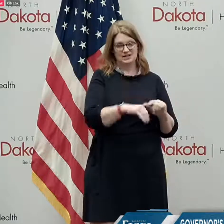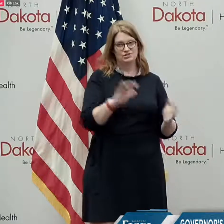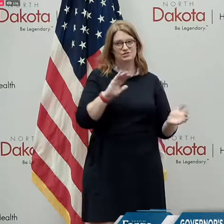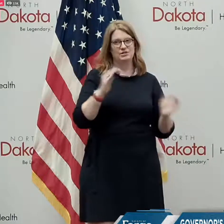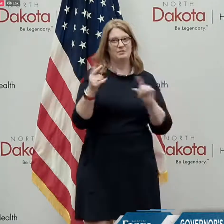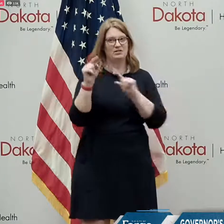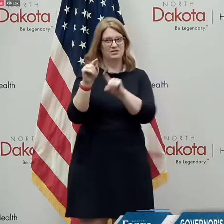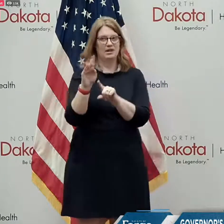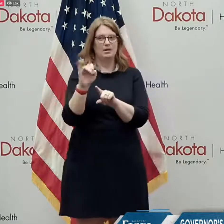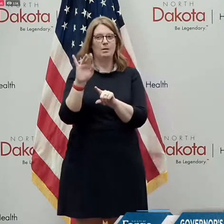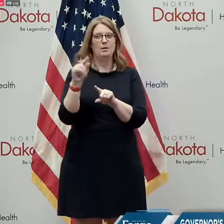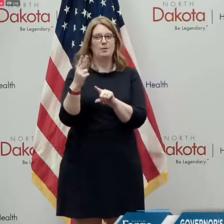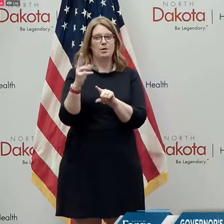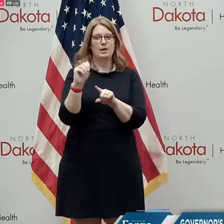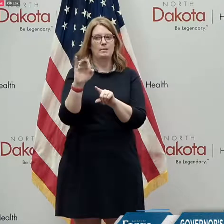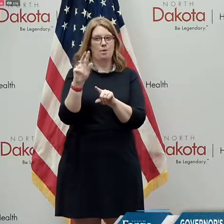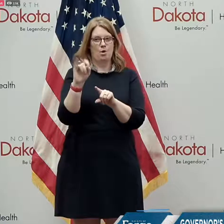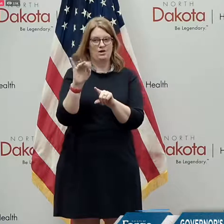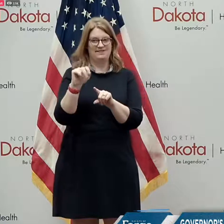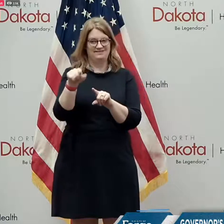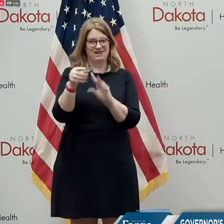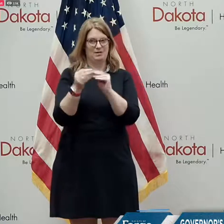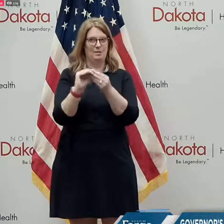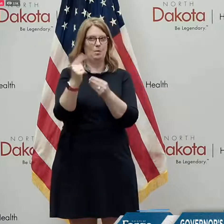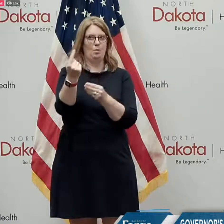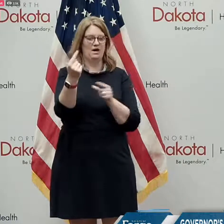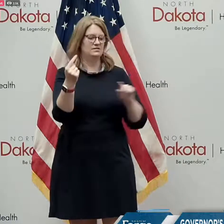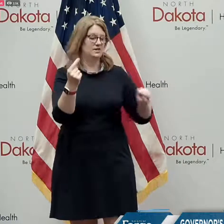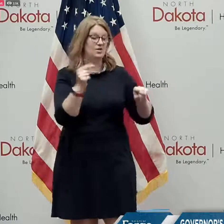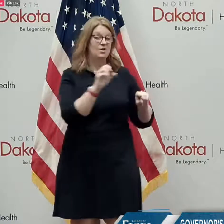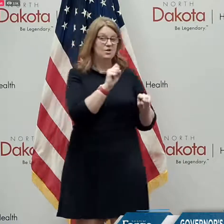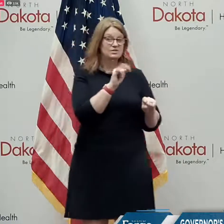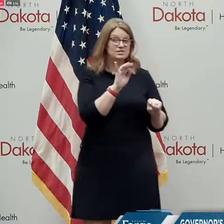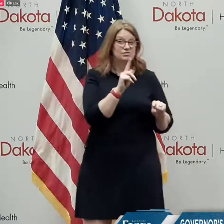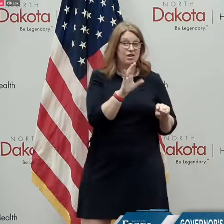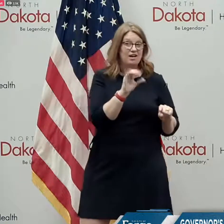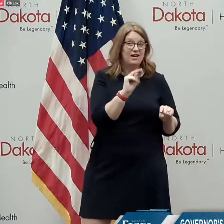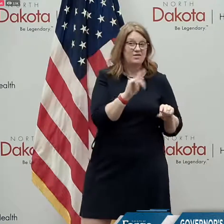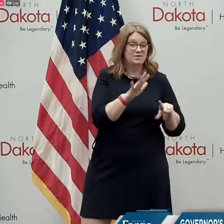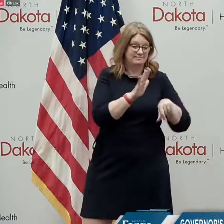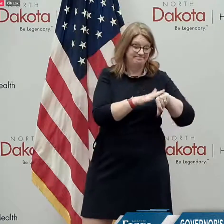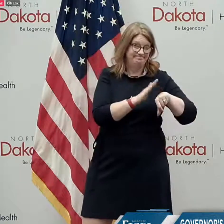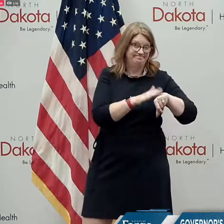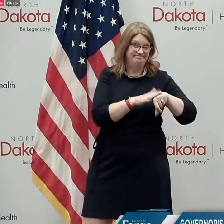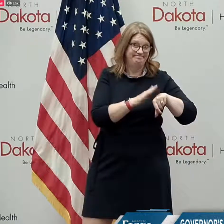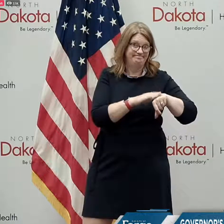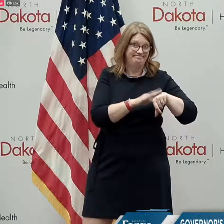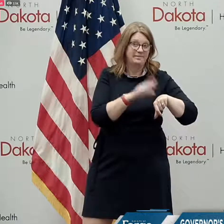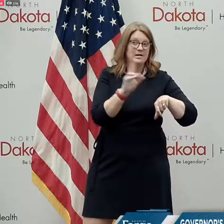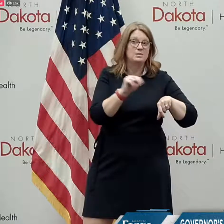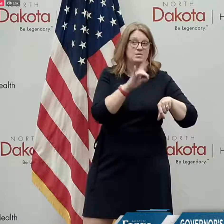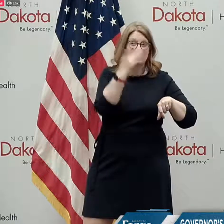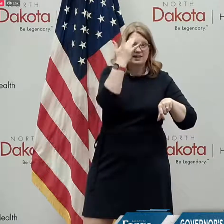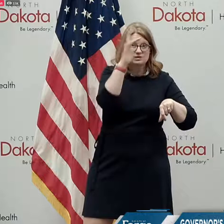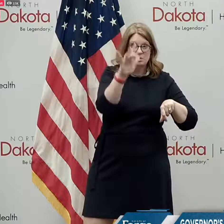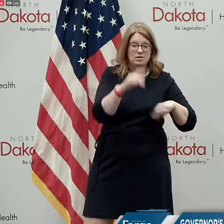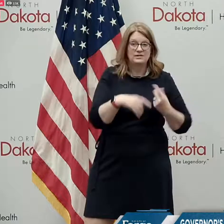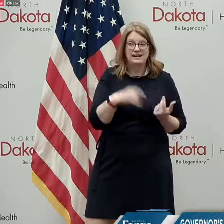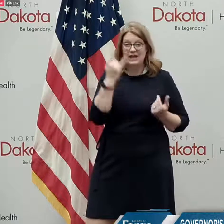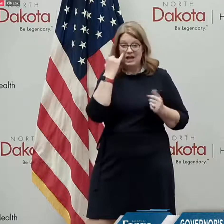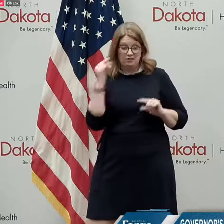to remind everyone in Stark County to be North Dakota smart, and anybody that might be visiting Bismarck